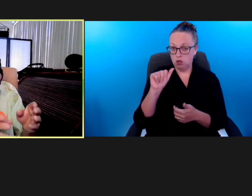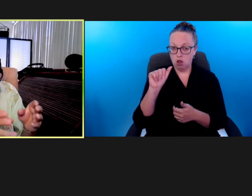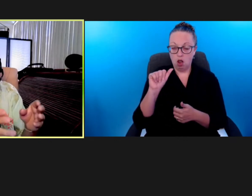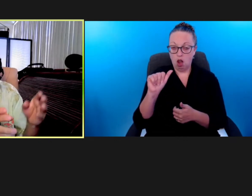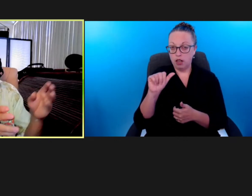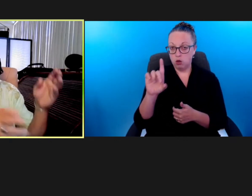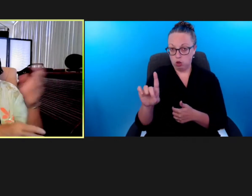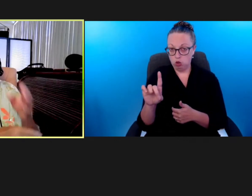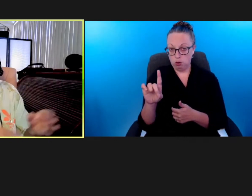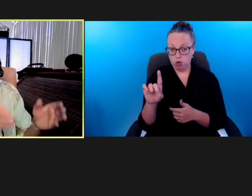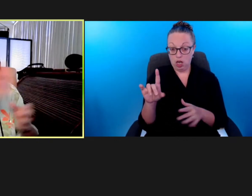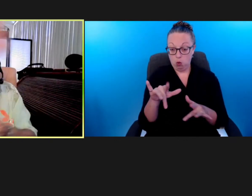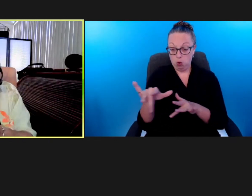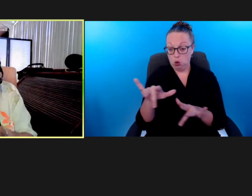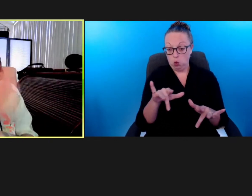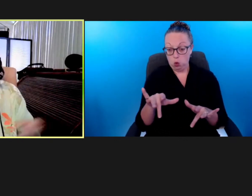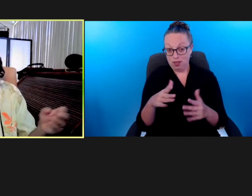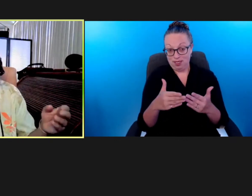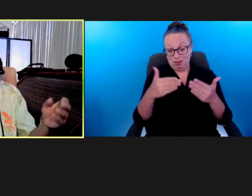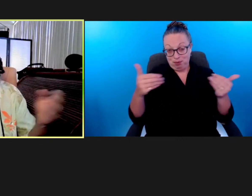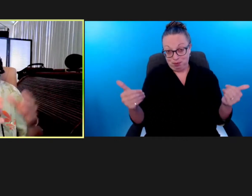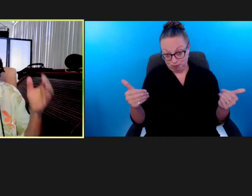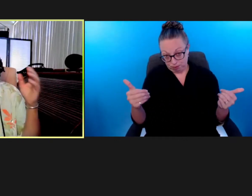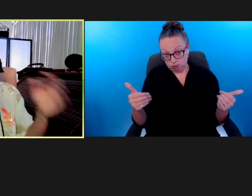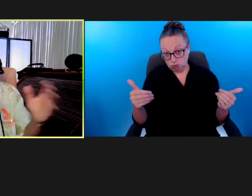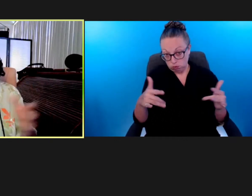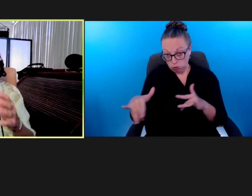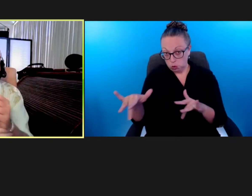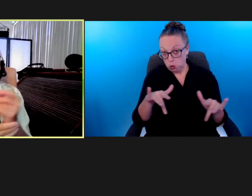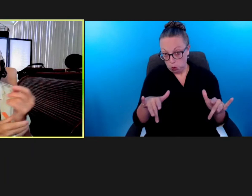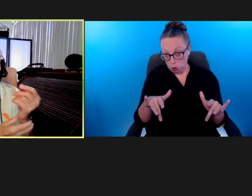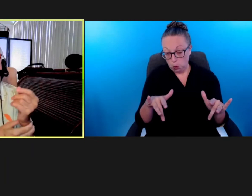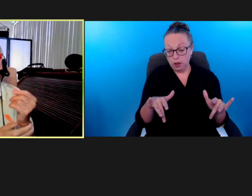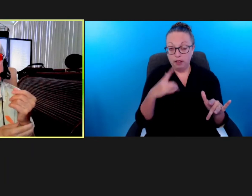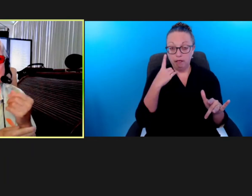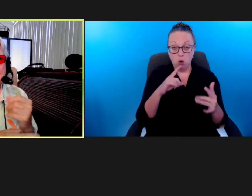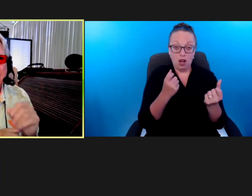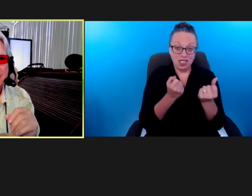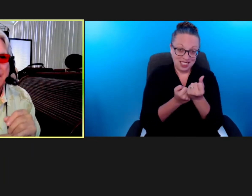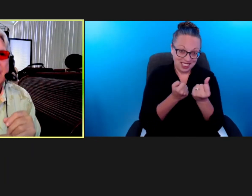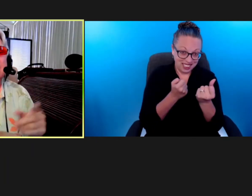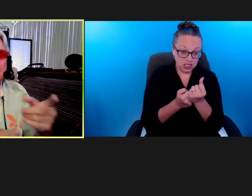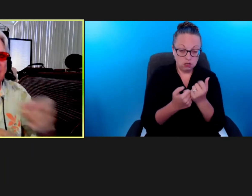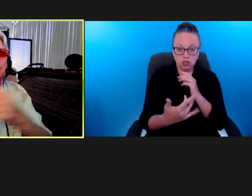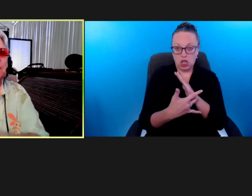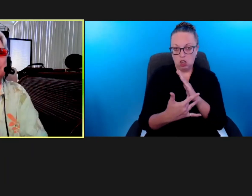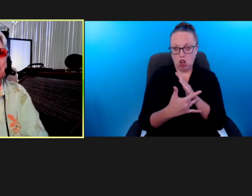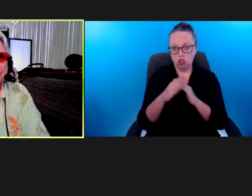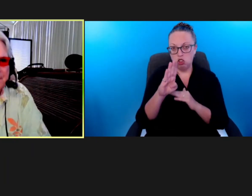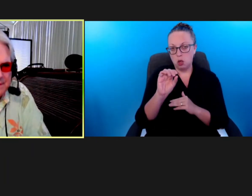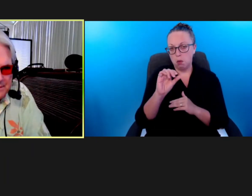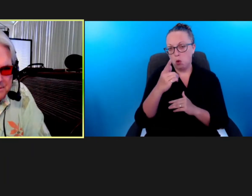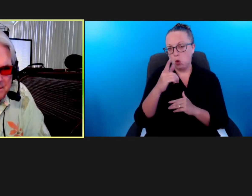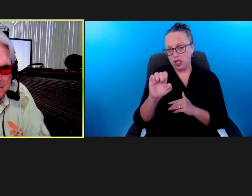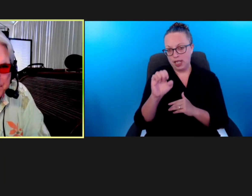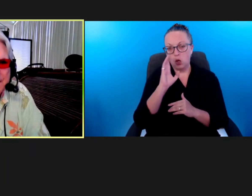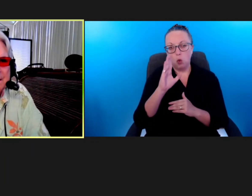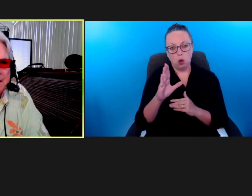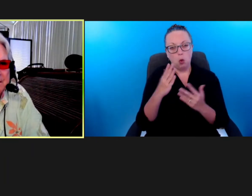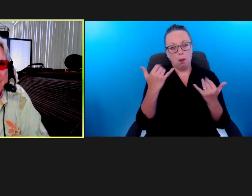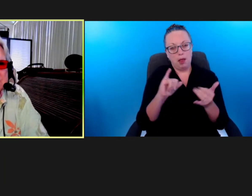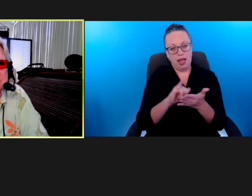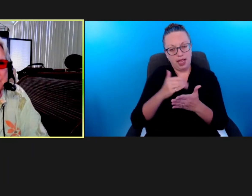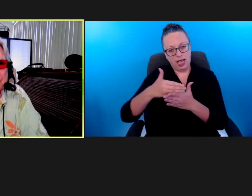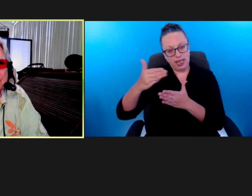separate recording through the for music animation assistive technology boogie I created. I'll play for you at the end of the show, but